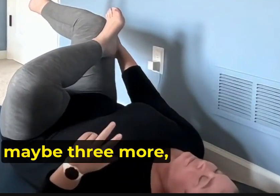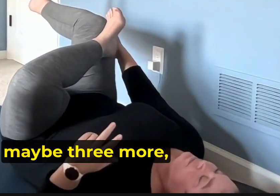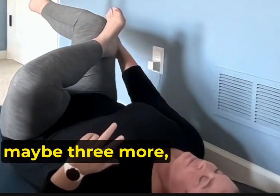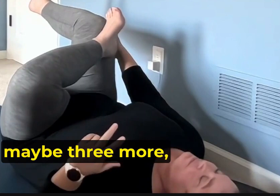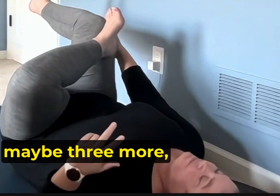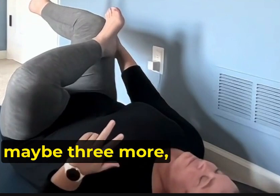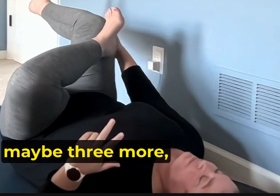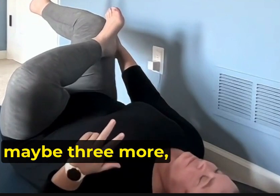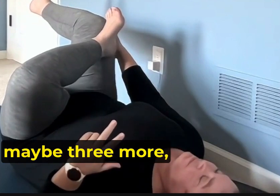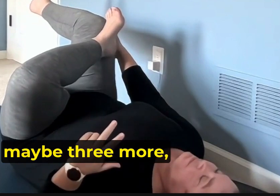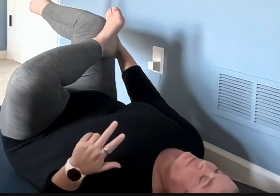Maybe 3 more.